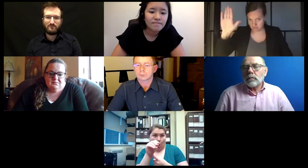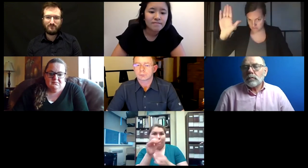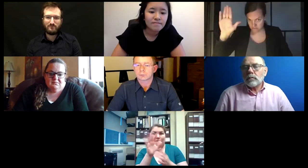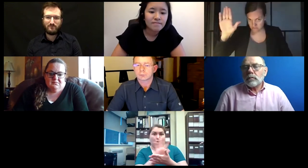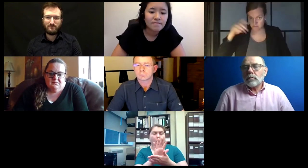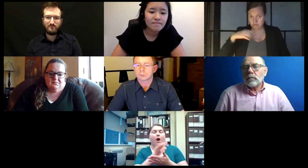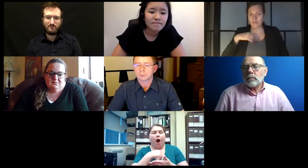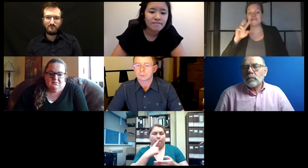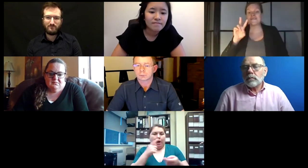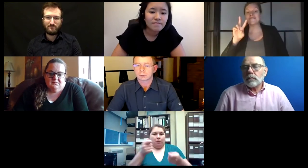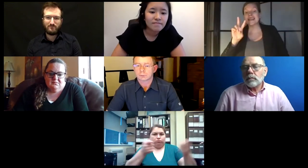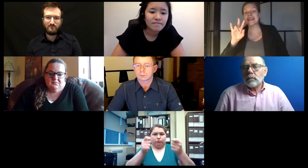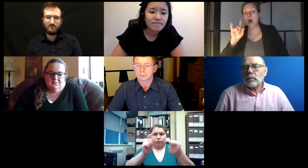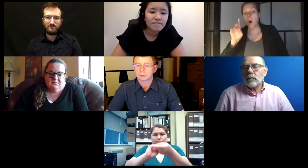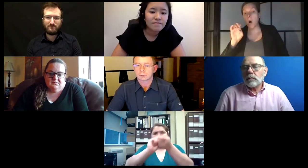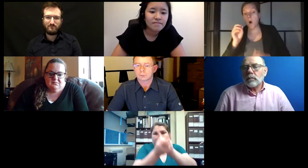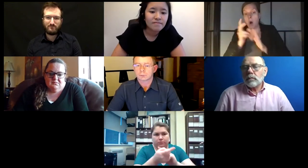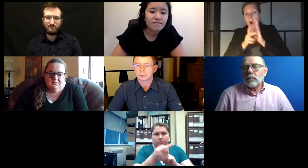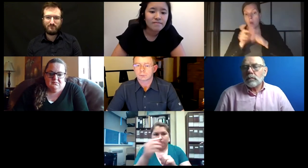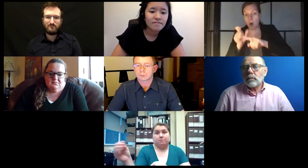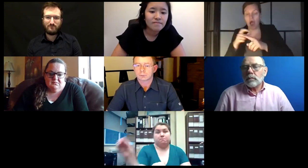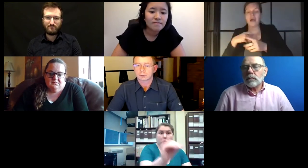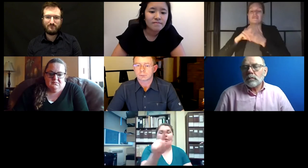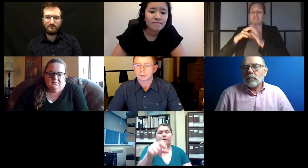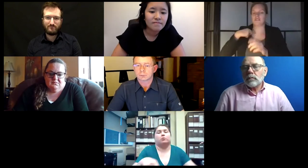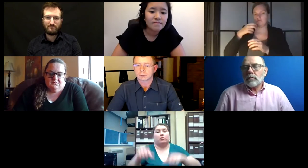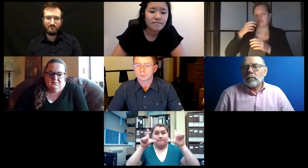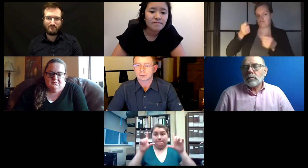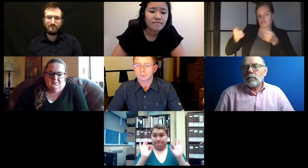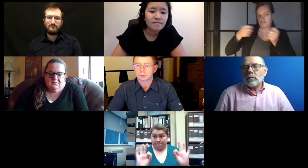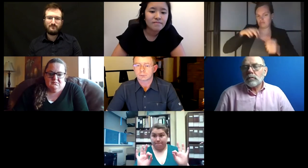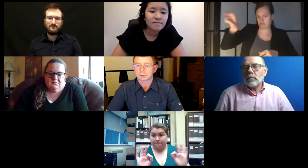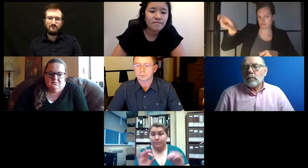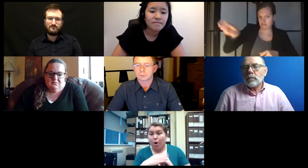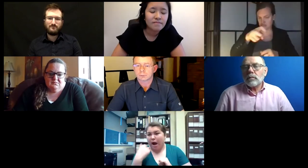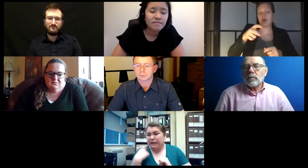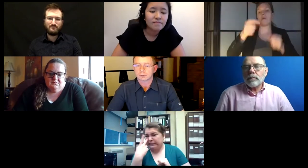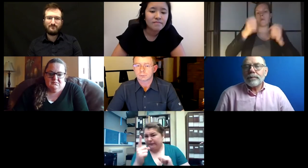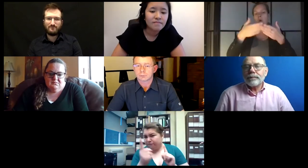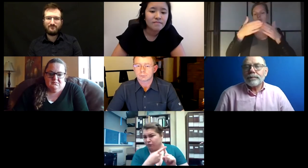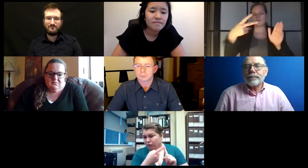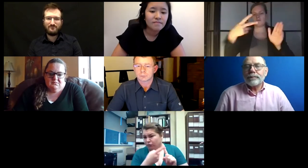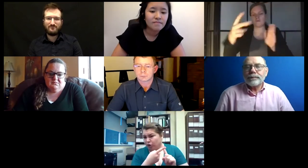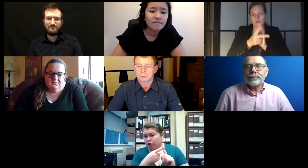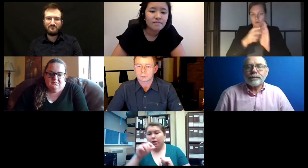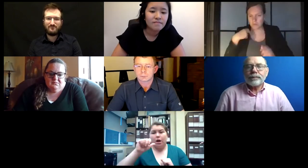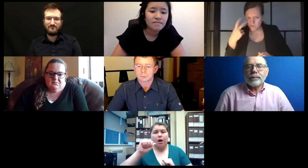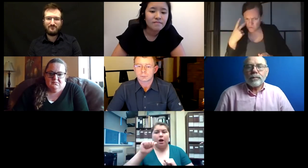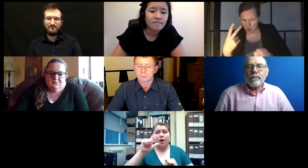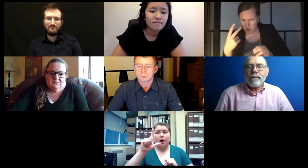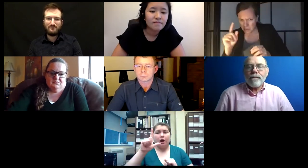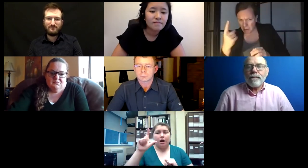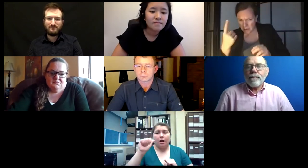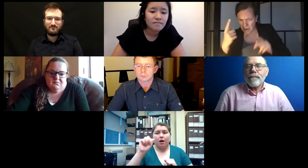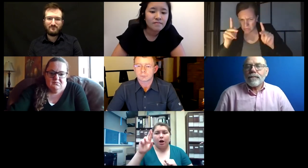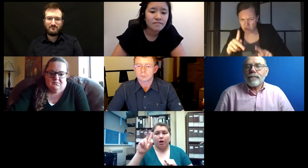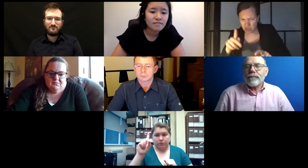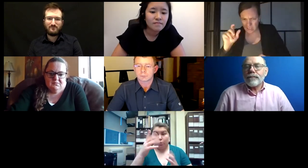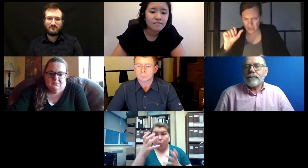hand or type in the chat video, and I will then spotlight you and you can pose your question into ASL. So first of